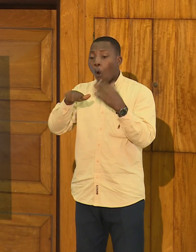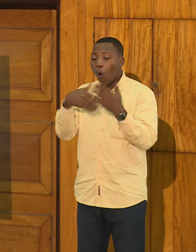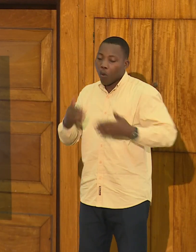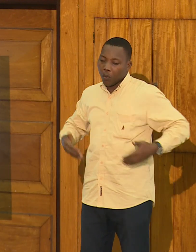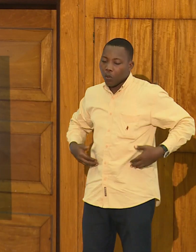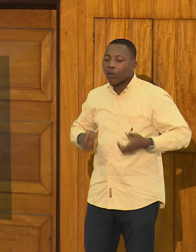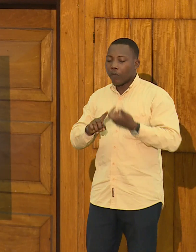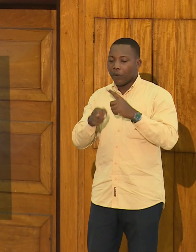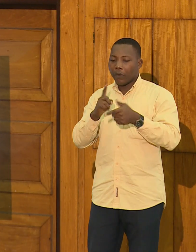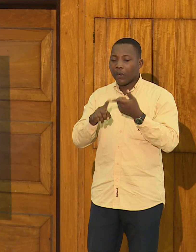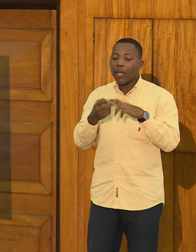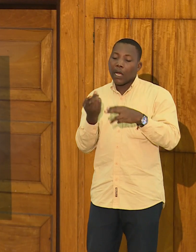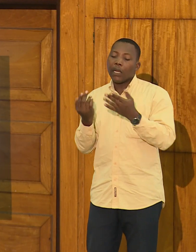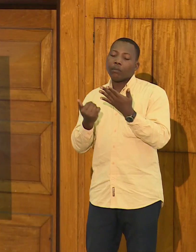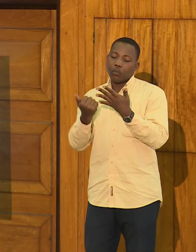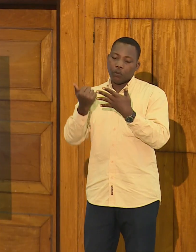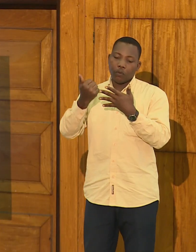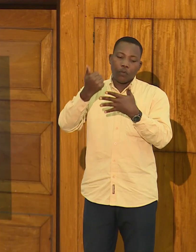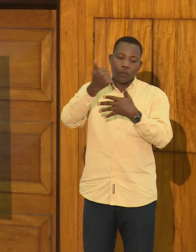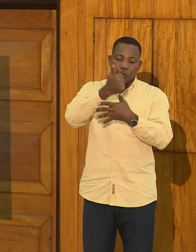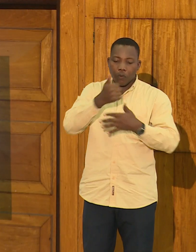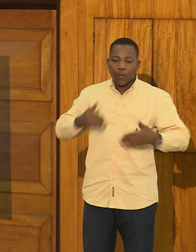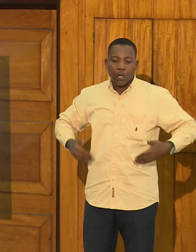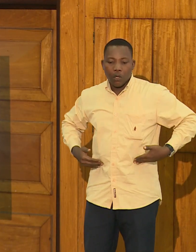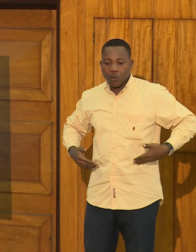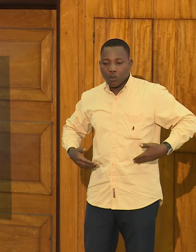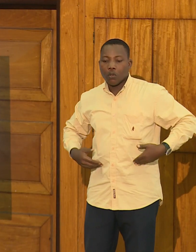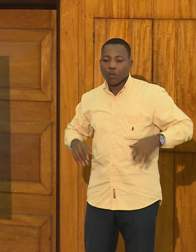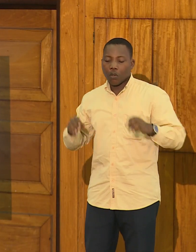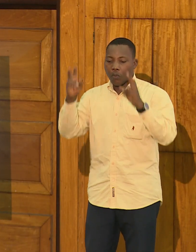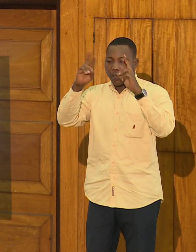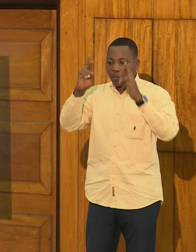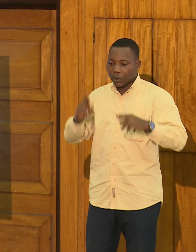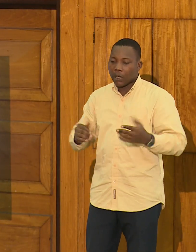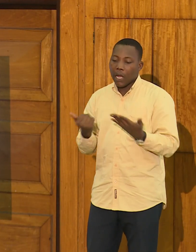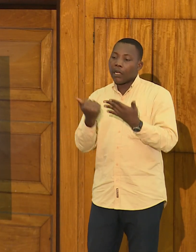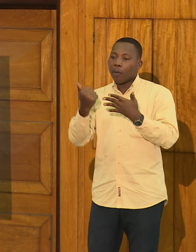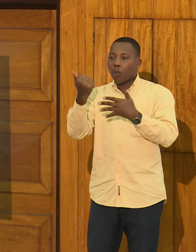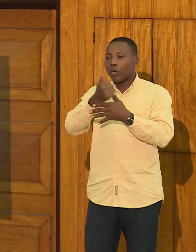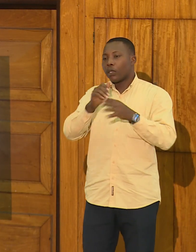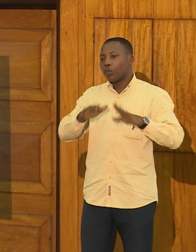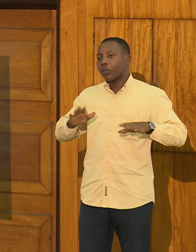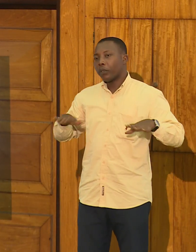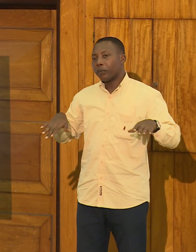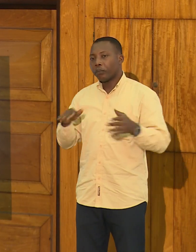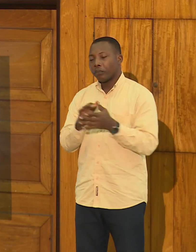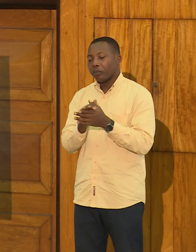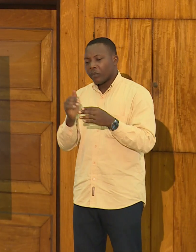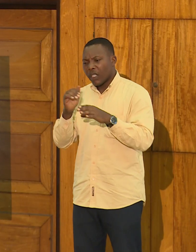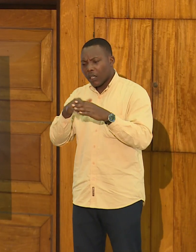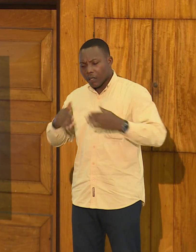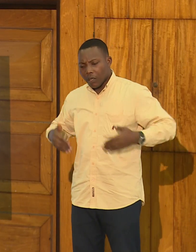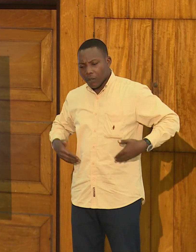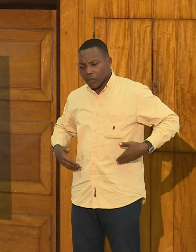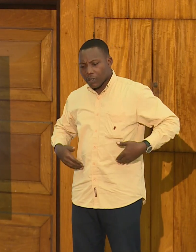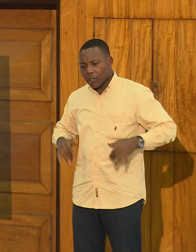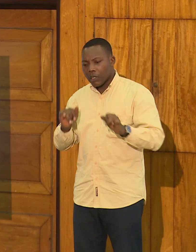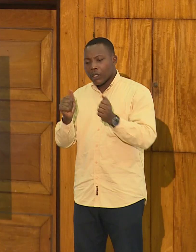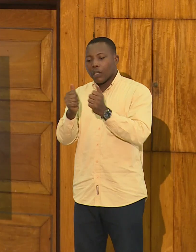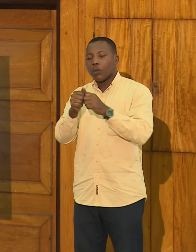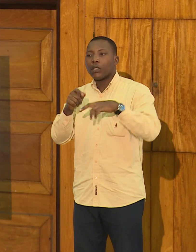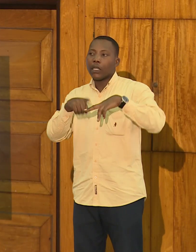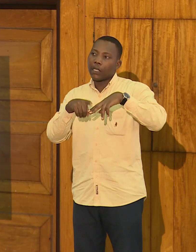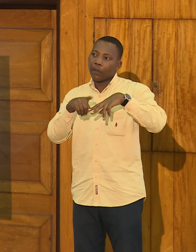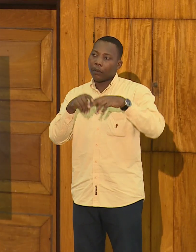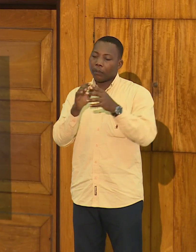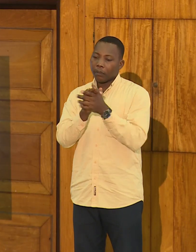in improving treatment outcomes and viral suppression outcomes among the children and adolescents living with HIV at